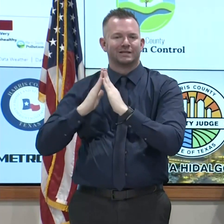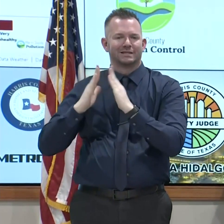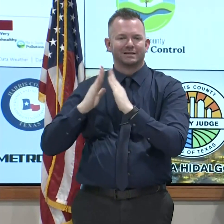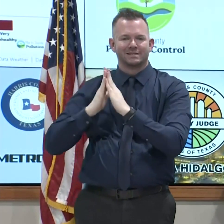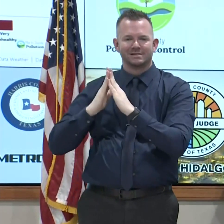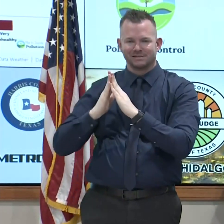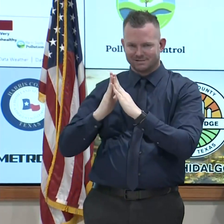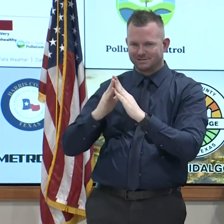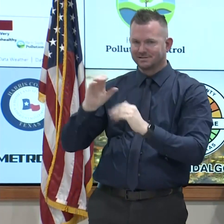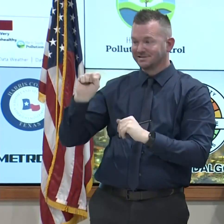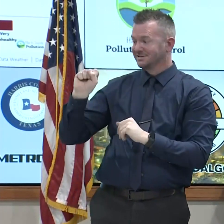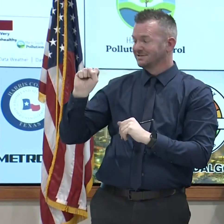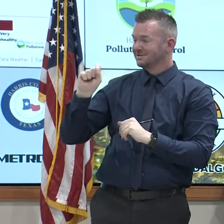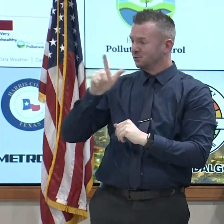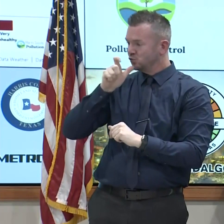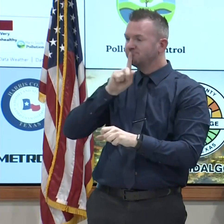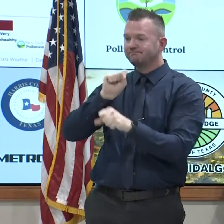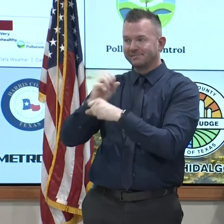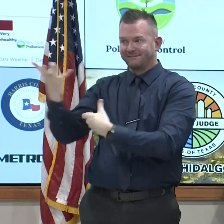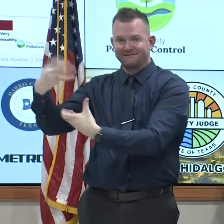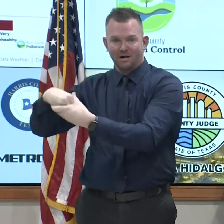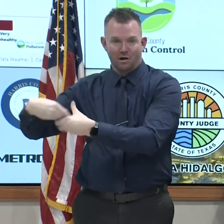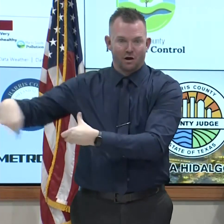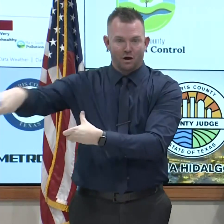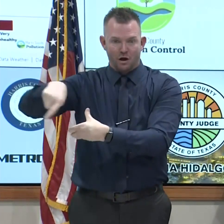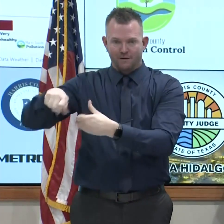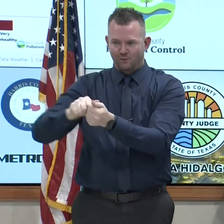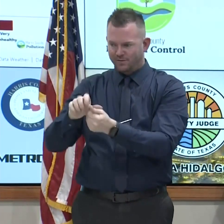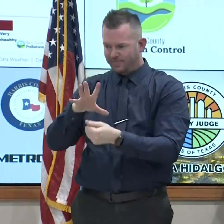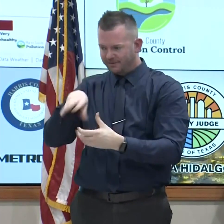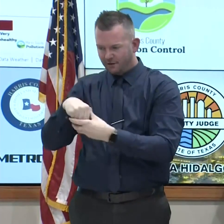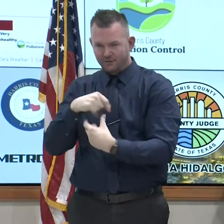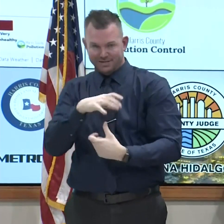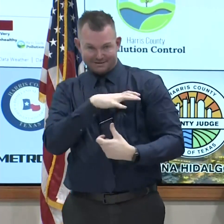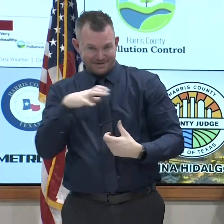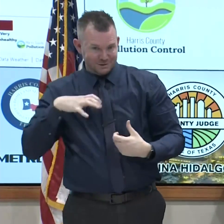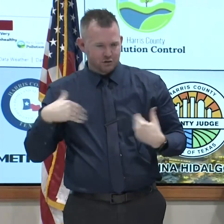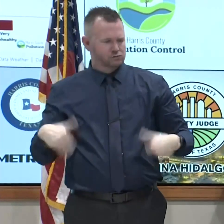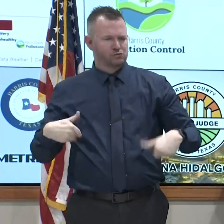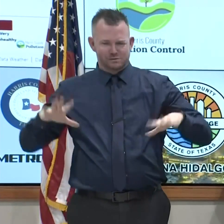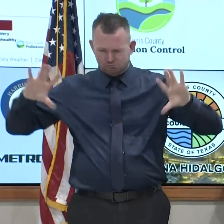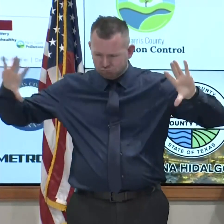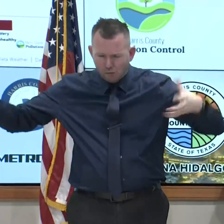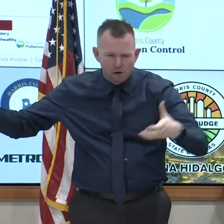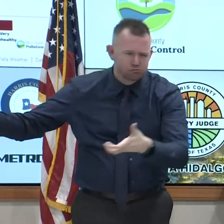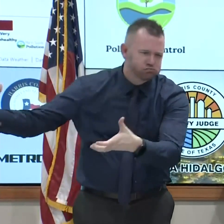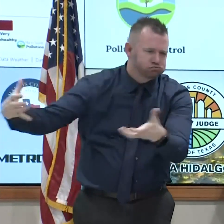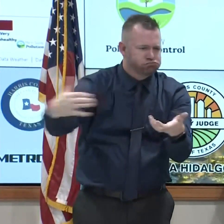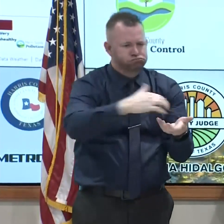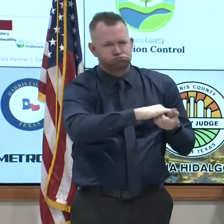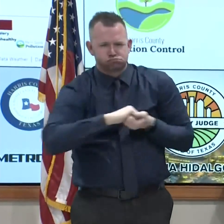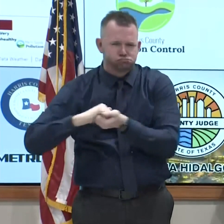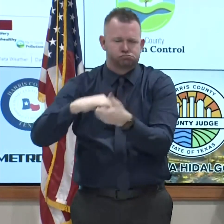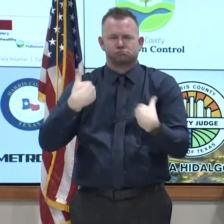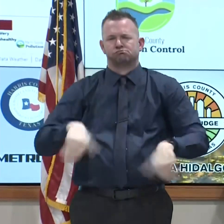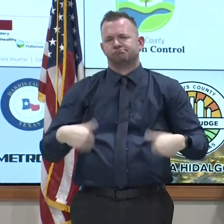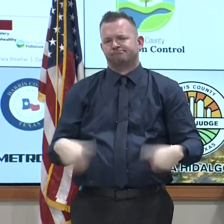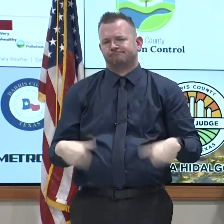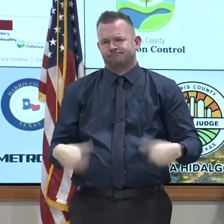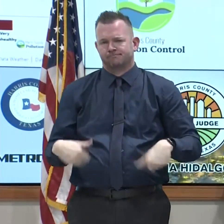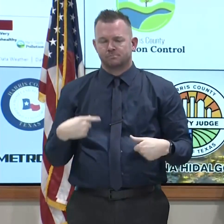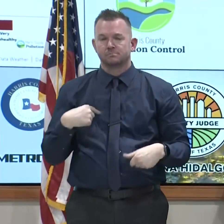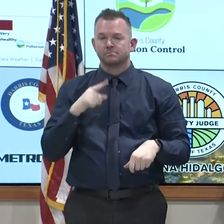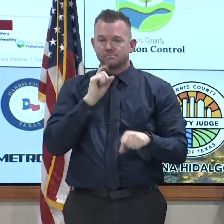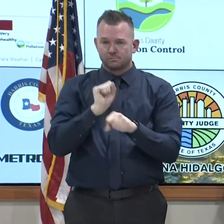going to continue moving forward. We look forward to our social media platforms and the other things that we can do to work with our partners in